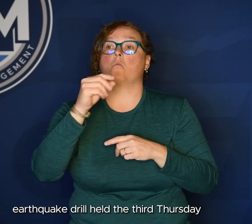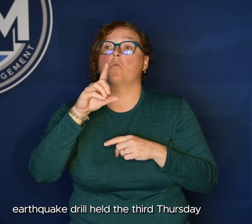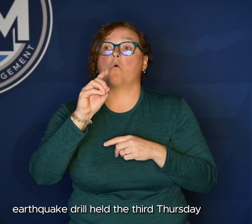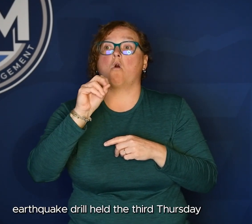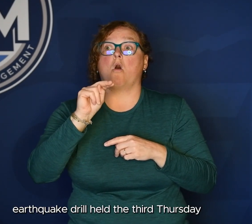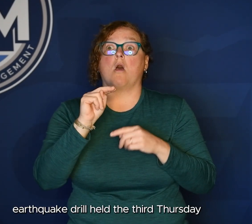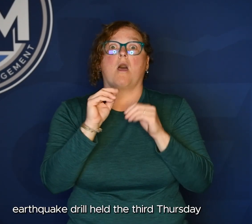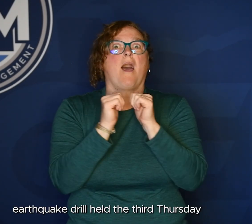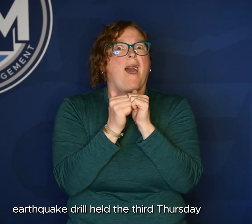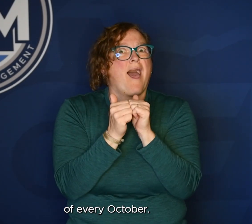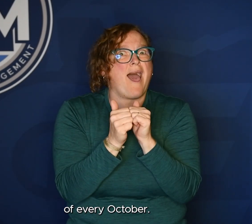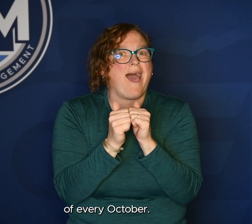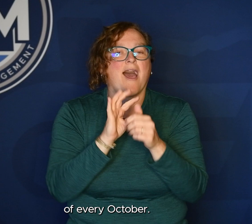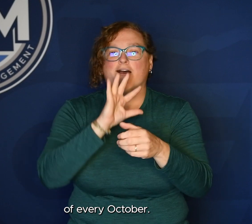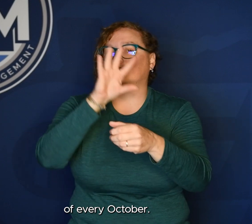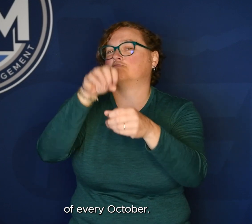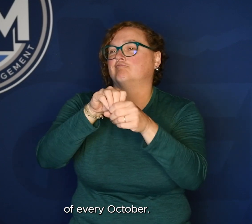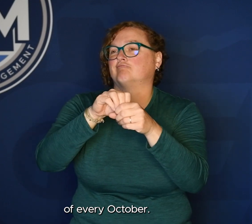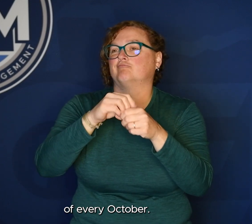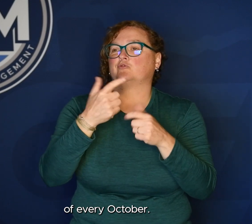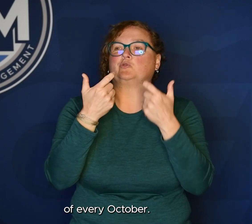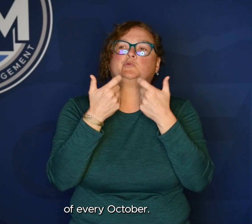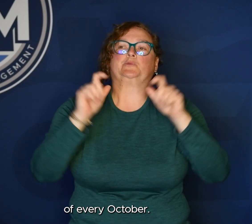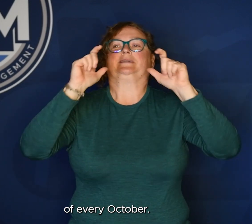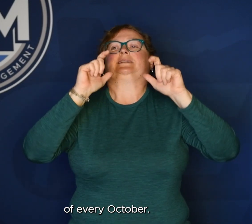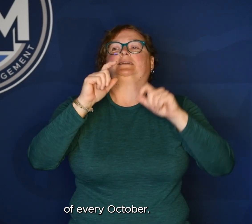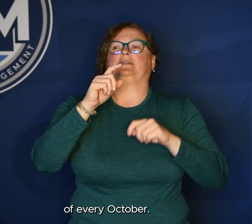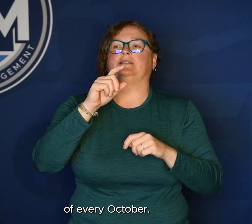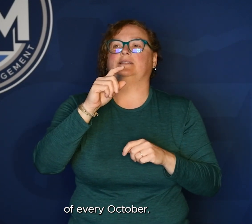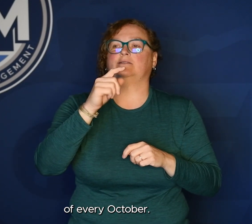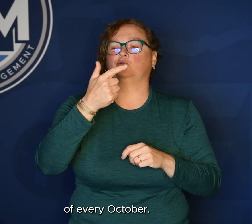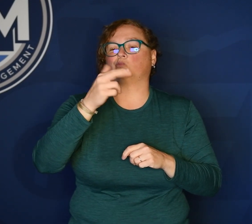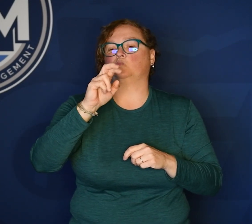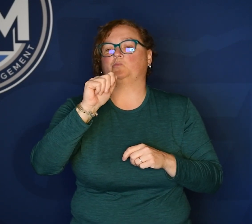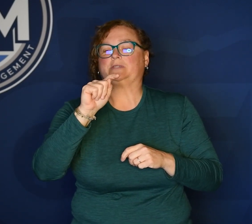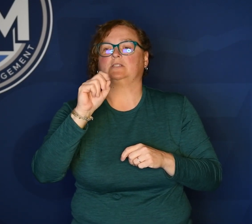held the third Thursday of every October.